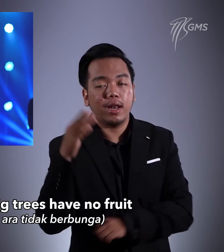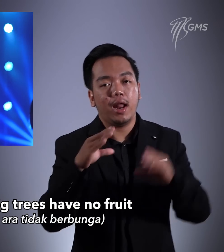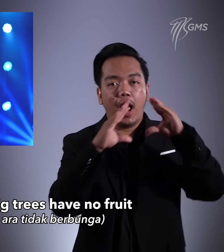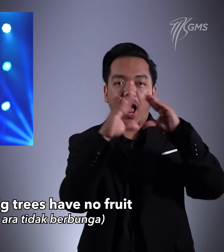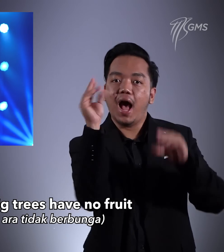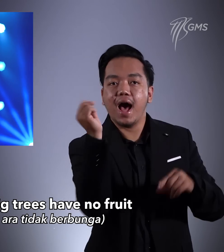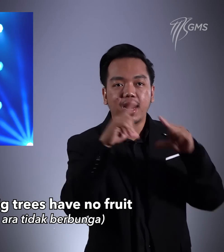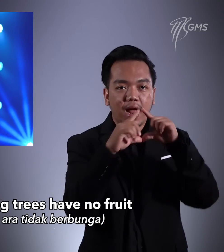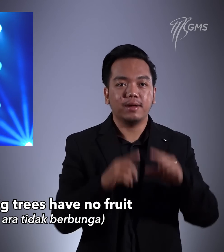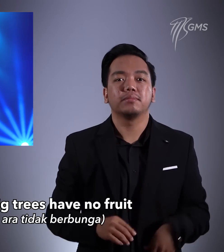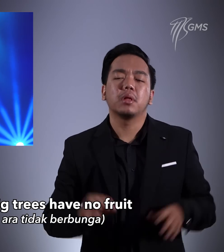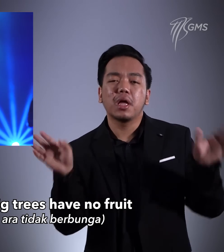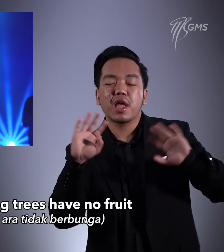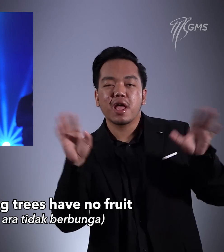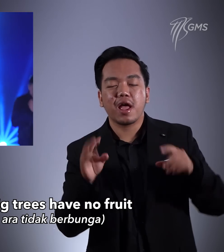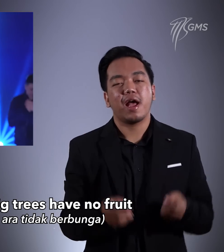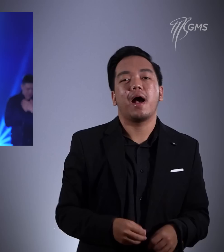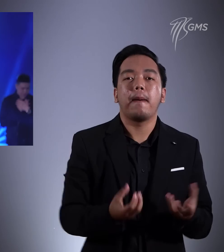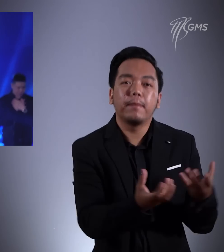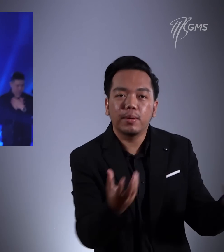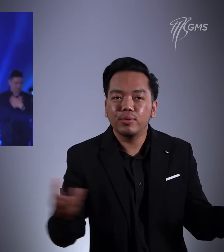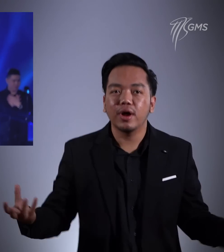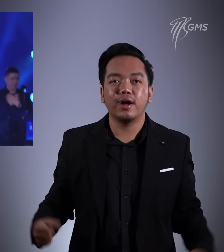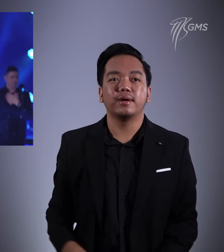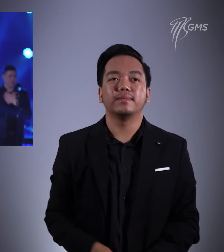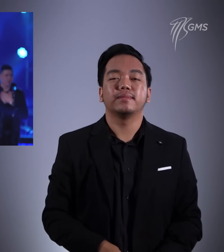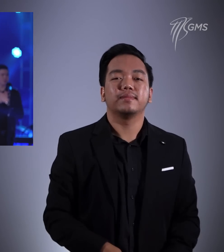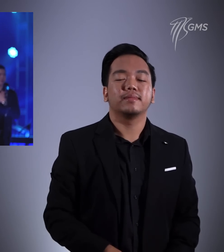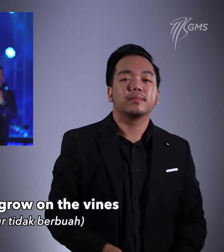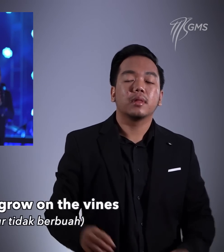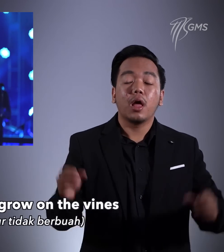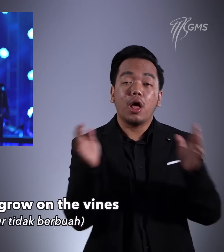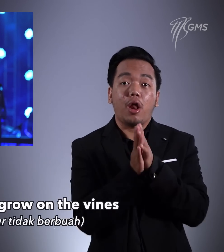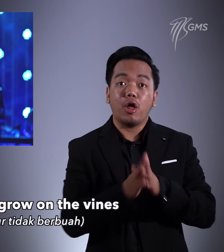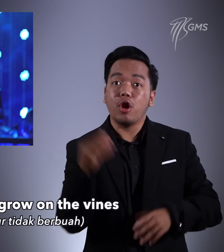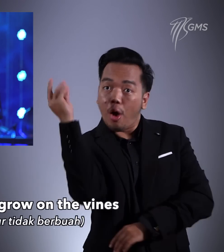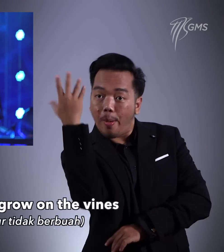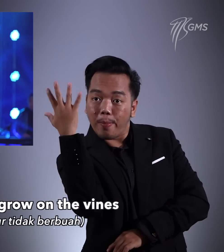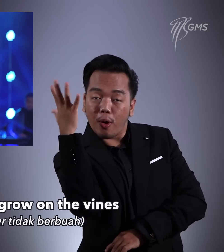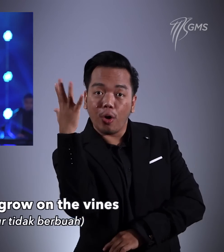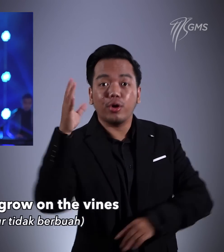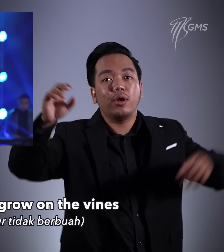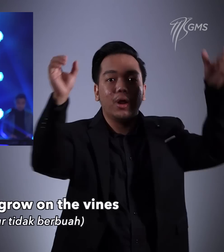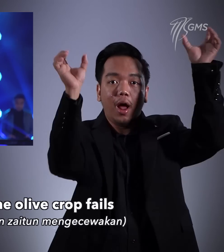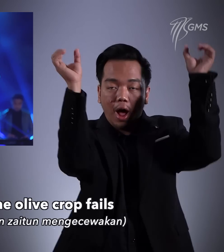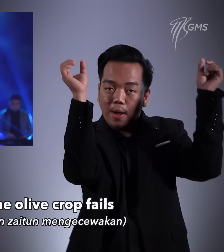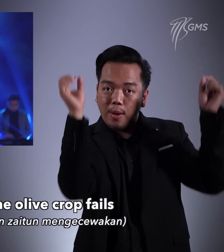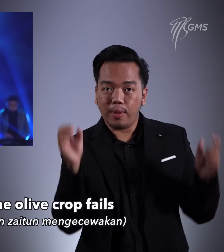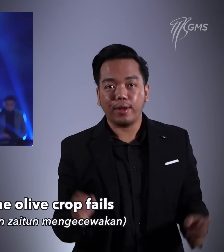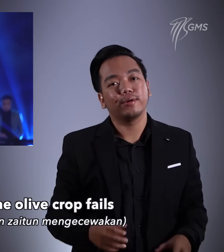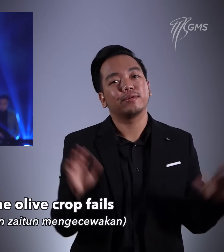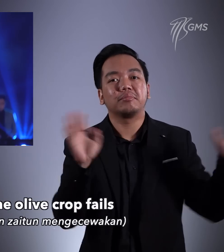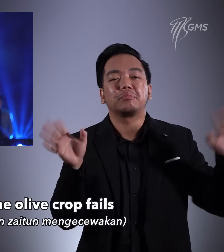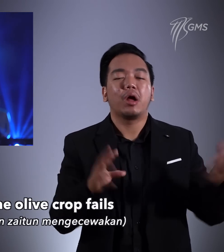the fig trees have no fruit and no grapes grow on